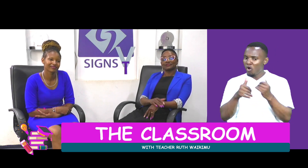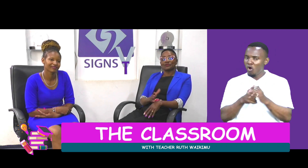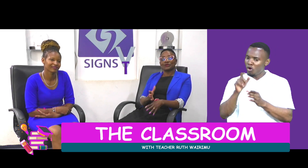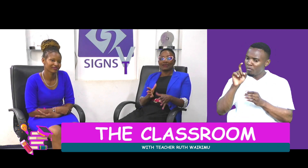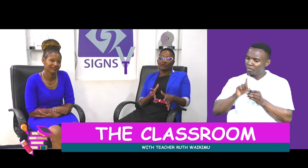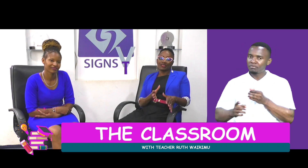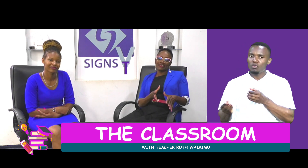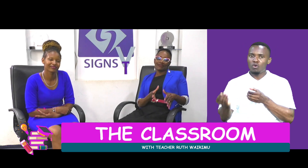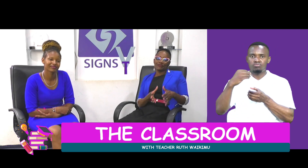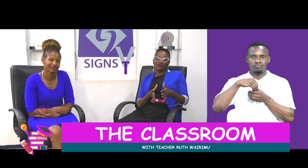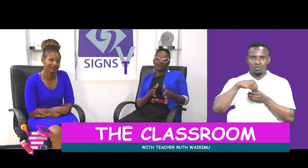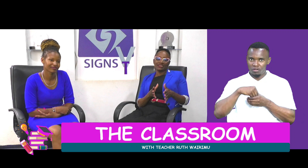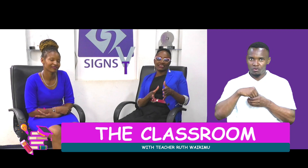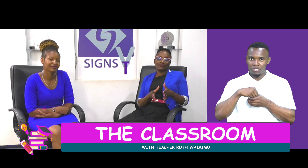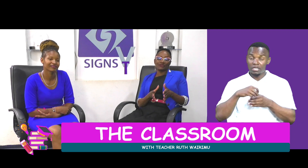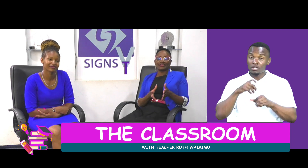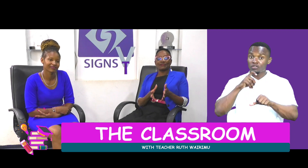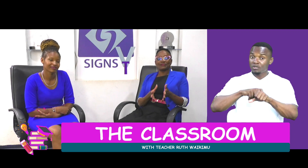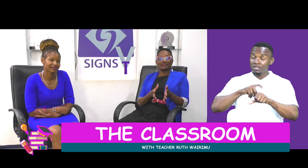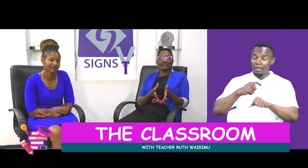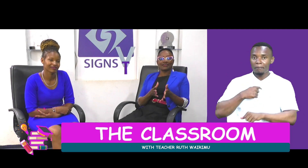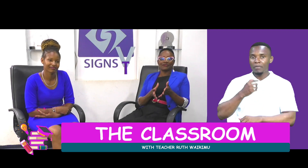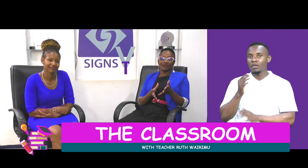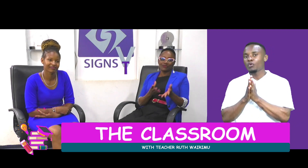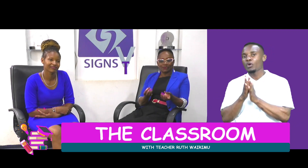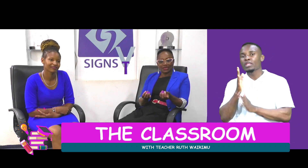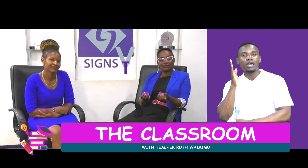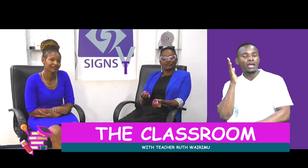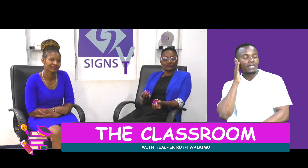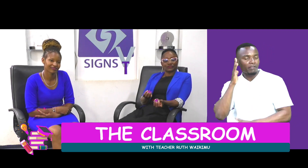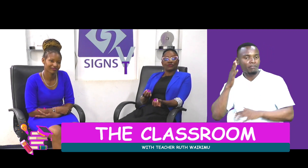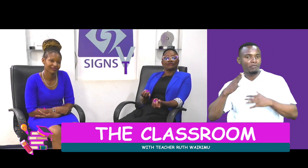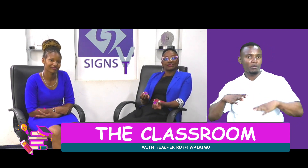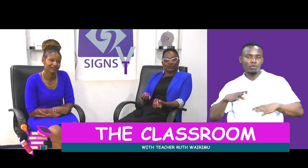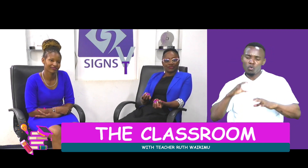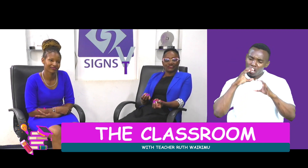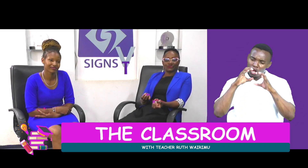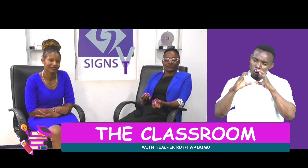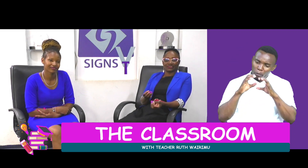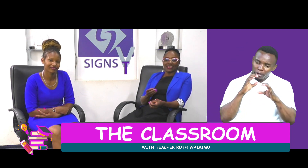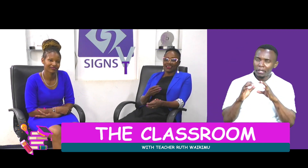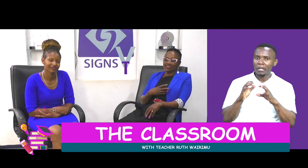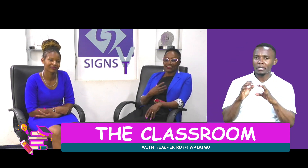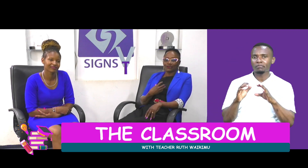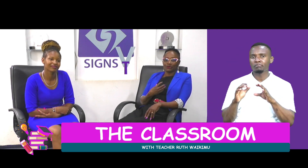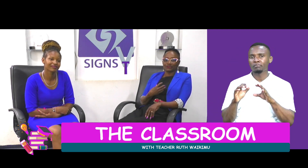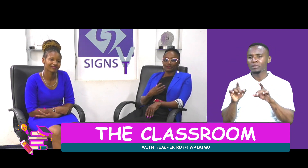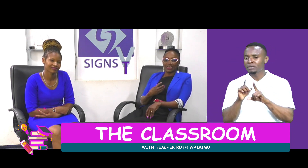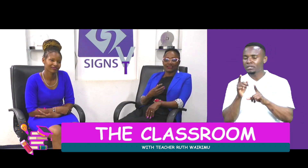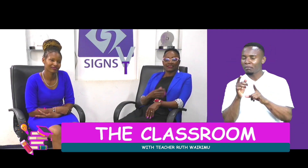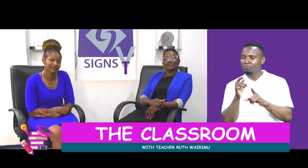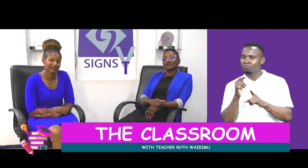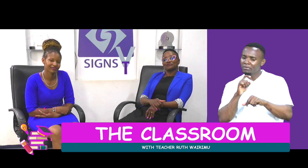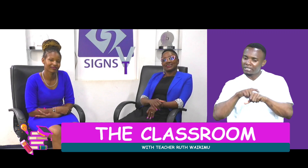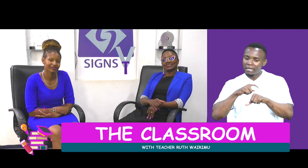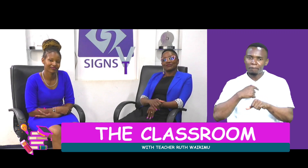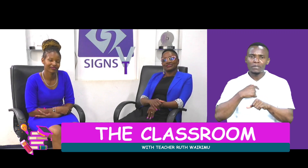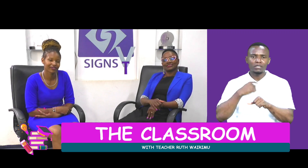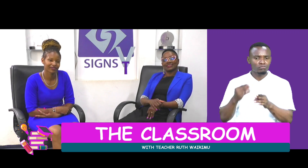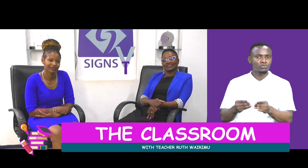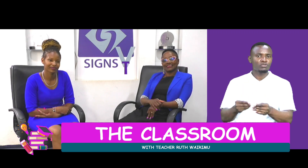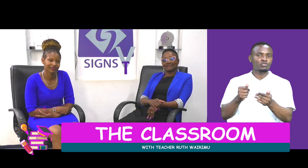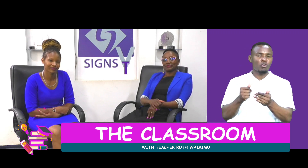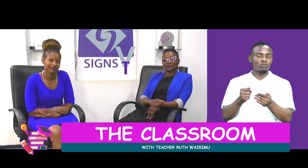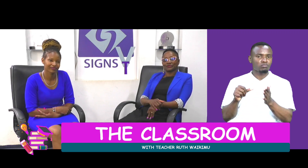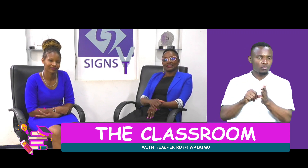behind. So when I'm with them, we communicate with them, and maybe I'm able to solve some issues. That warms my heart. So being